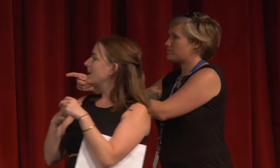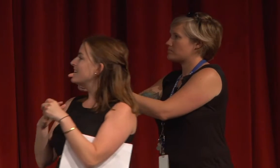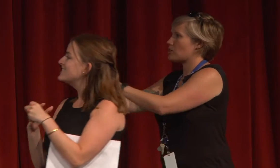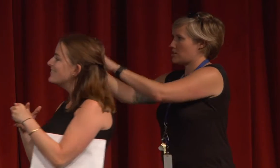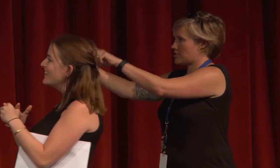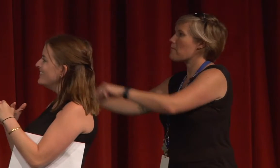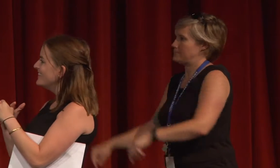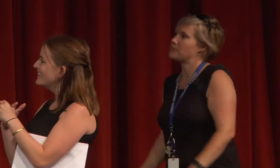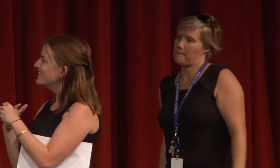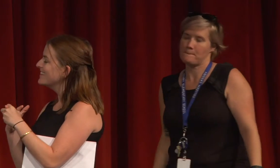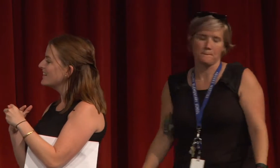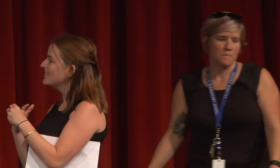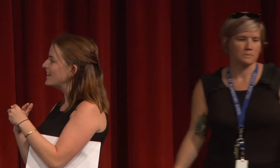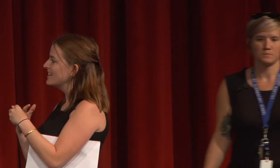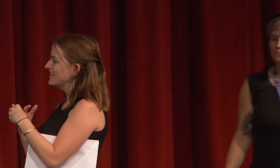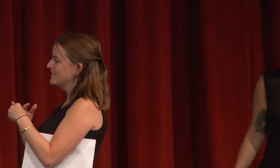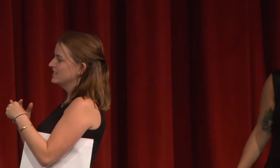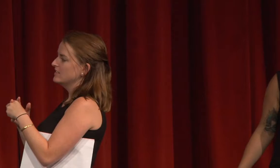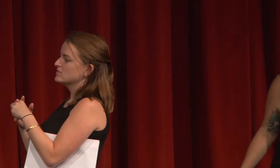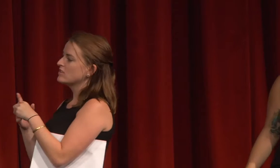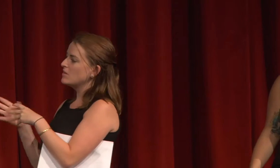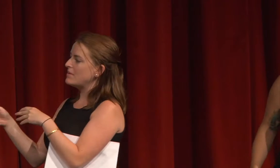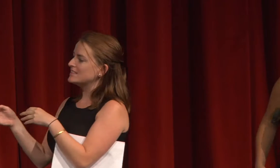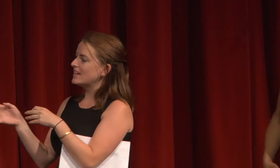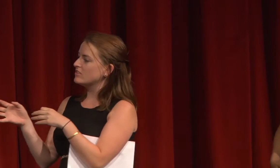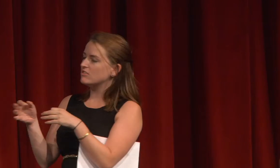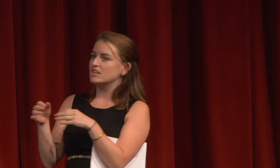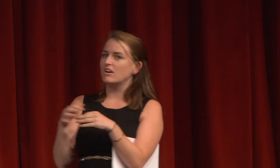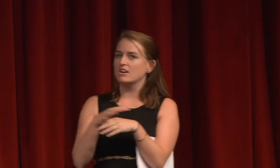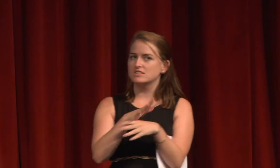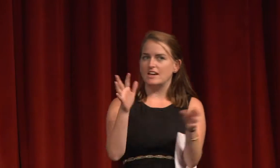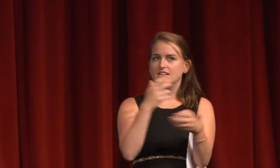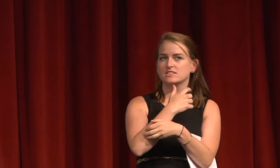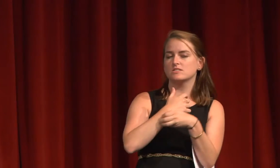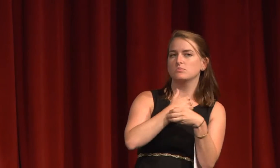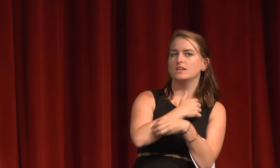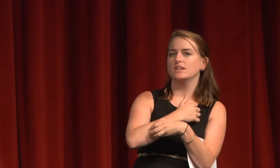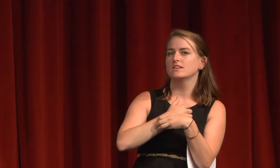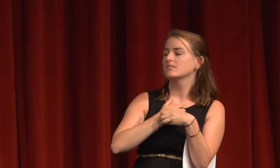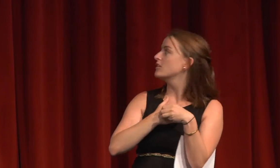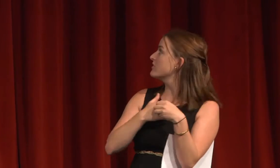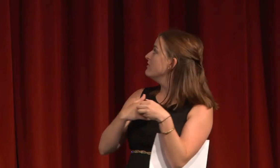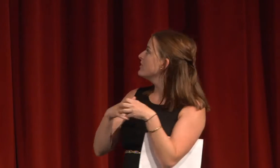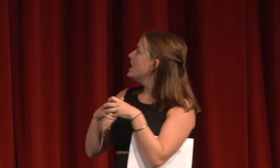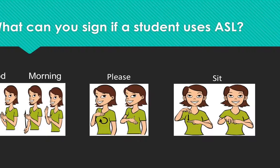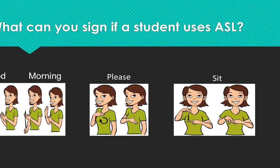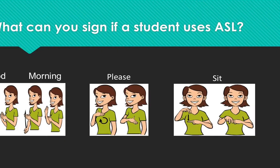yeah, do you want to? Yeah, that'd be great. So they'll be passing out the green cards as we go through.